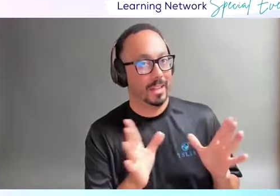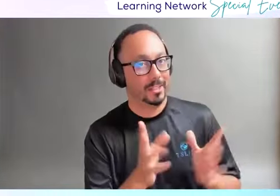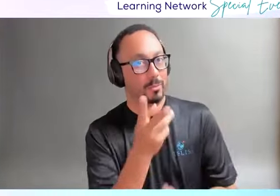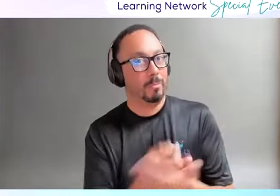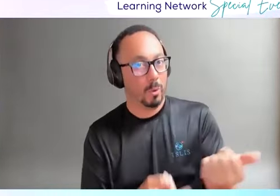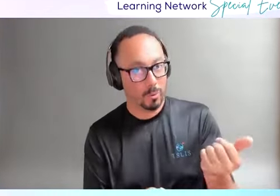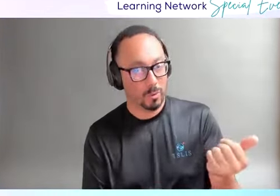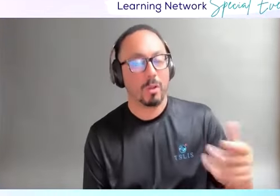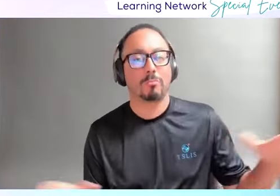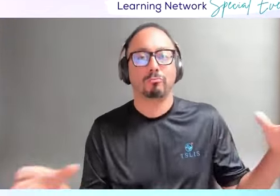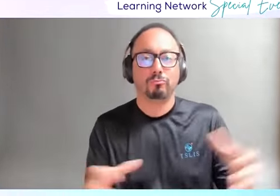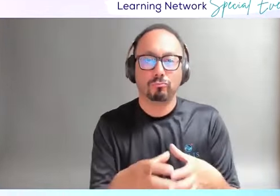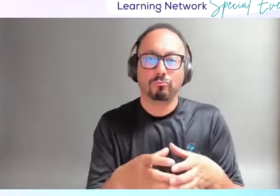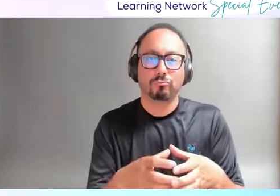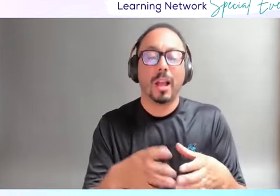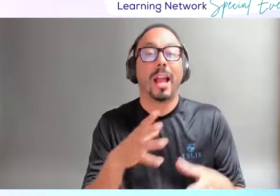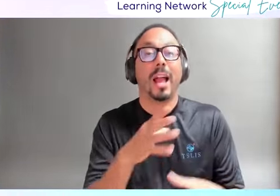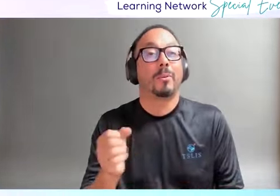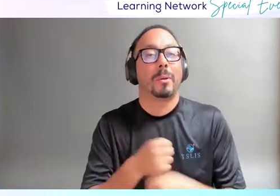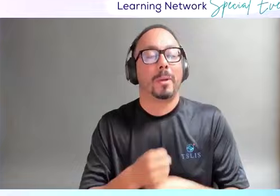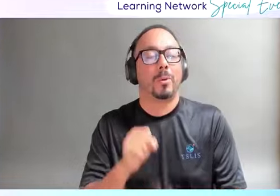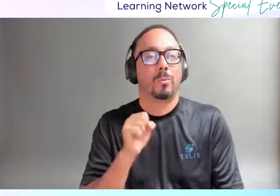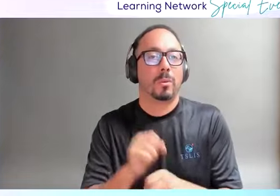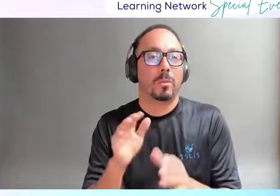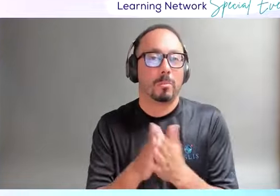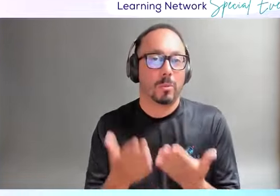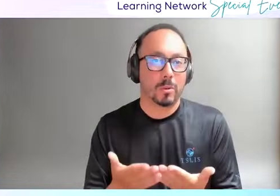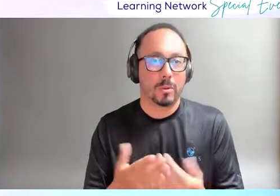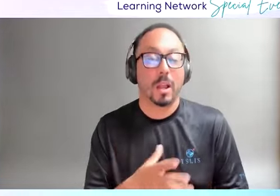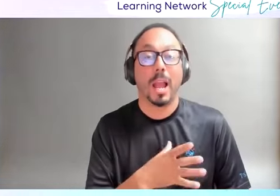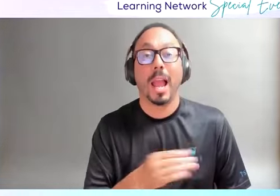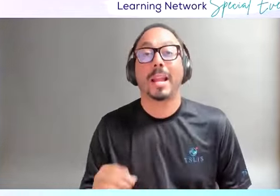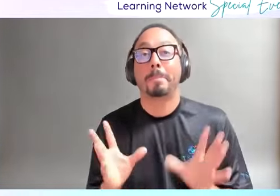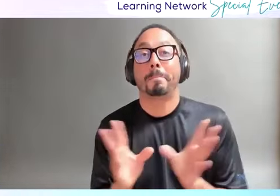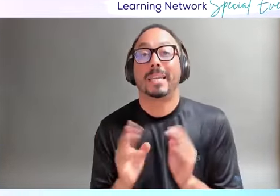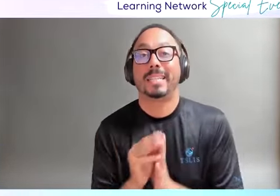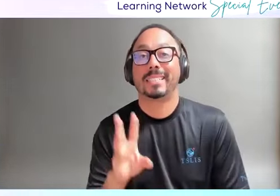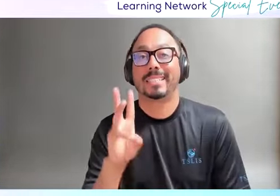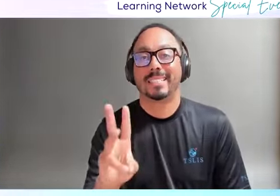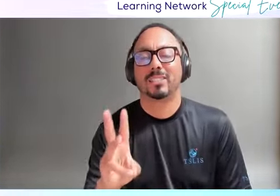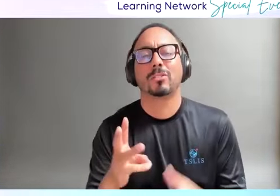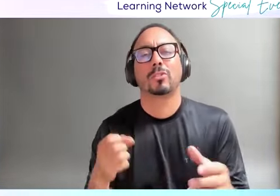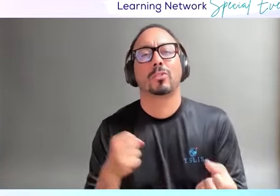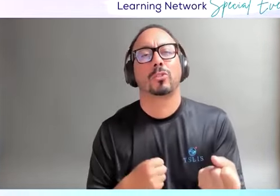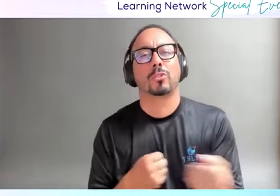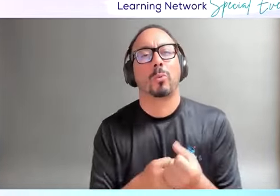workbook, a 6-session support group, a handout for the